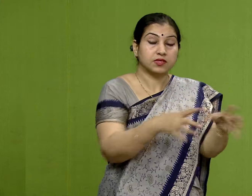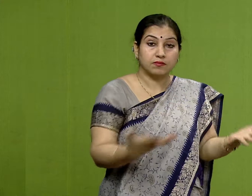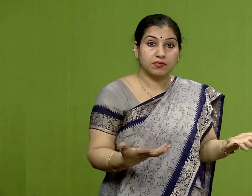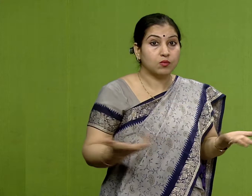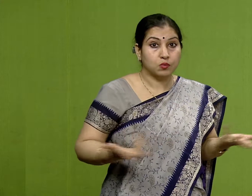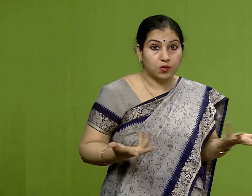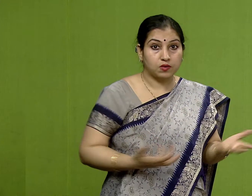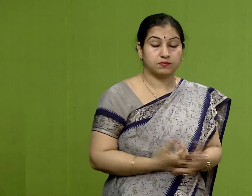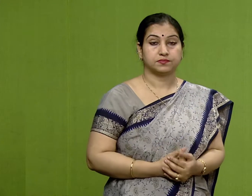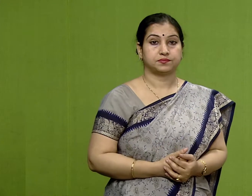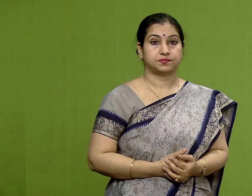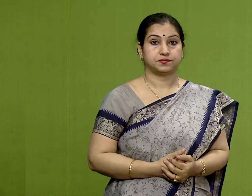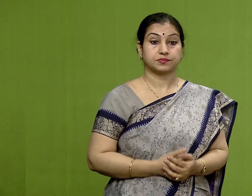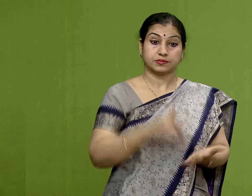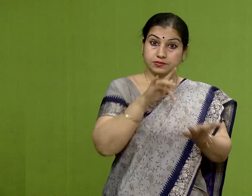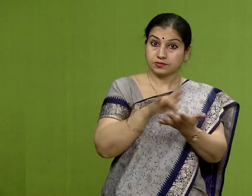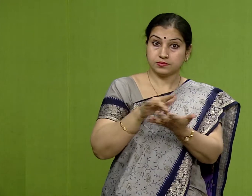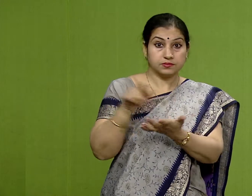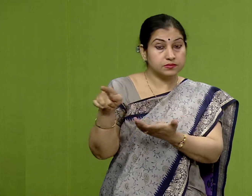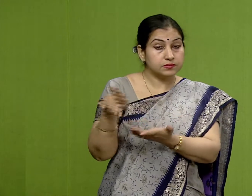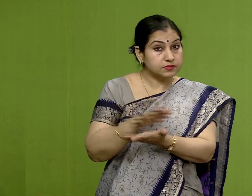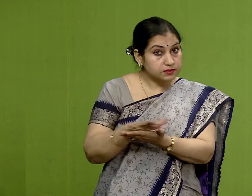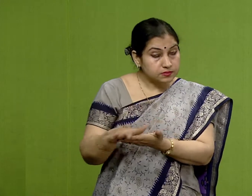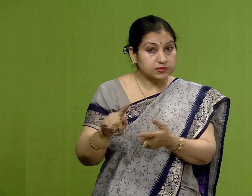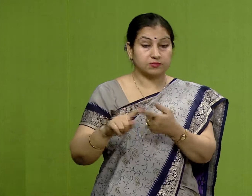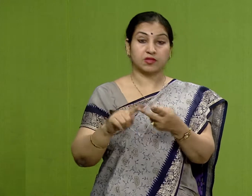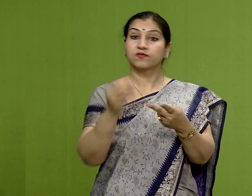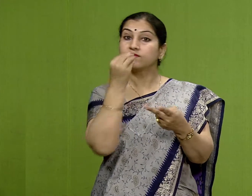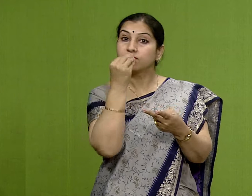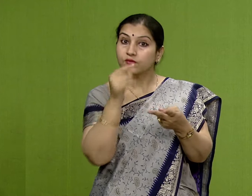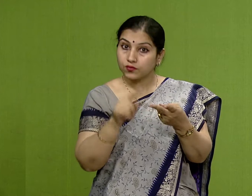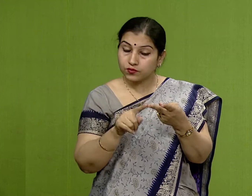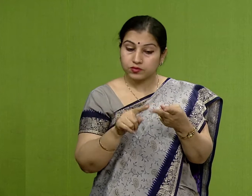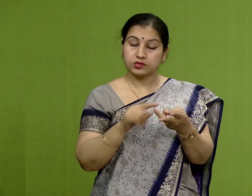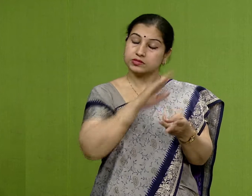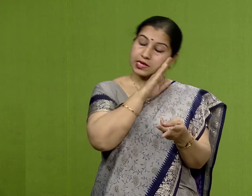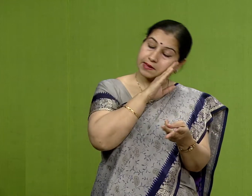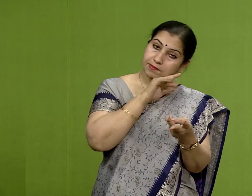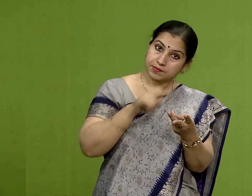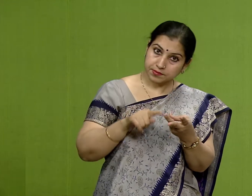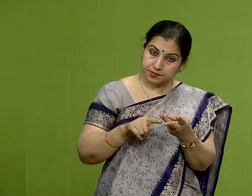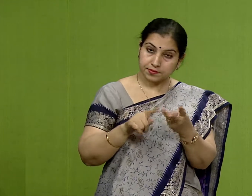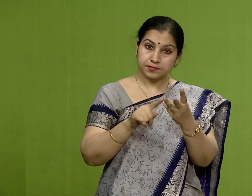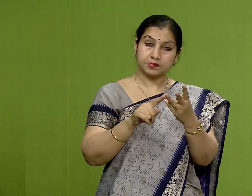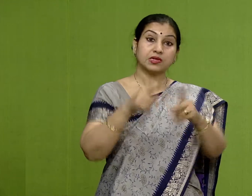for place, food, sleep, time,